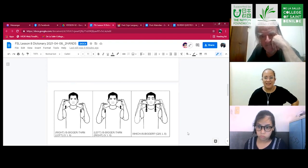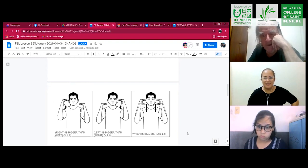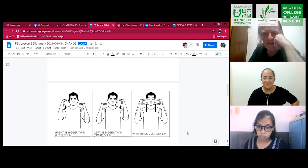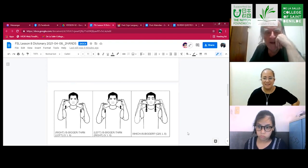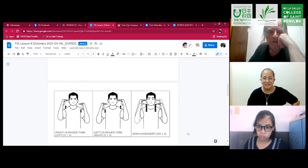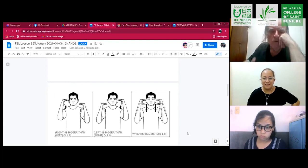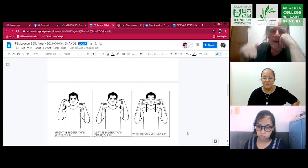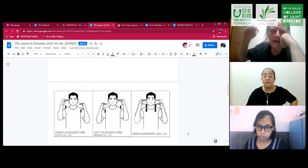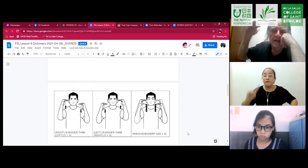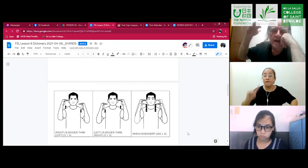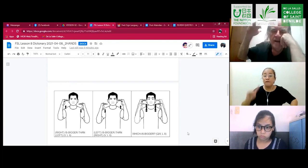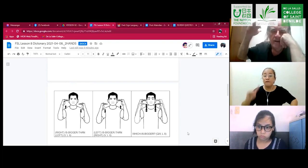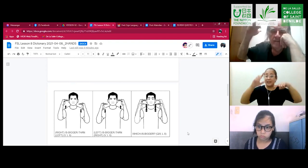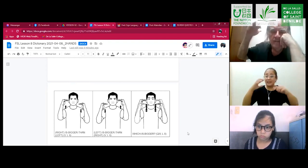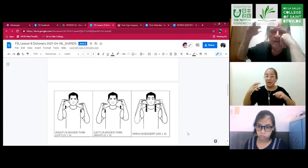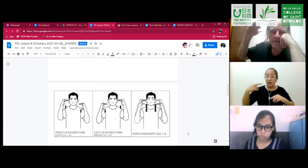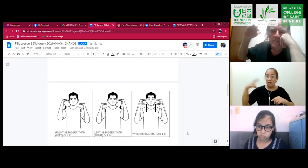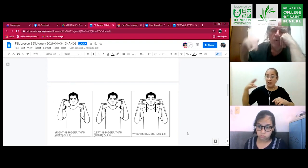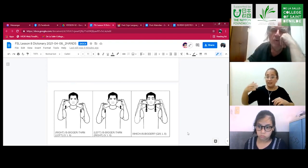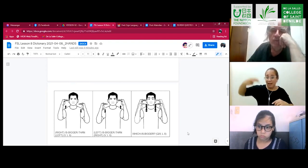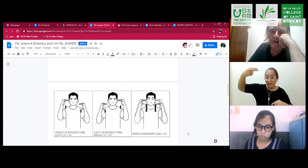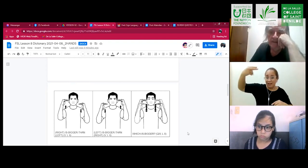First sign, right hand higher, simple movement.